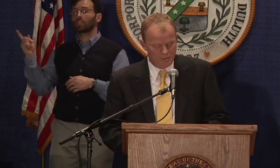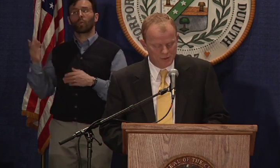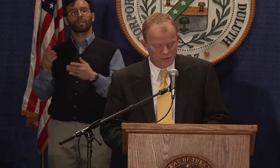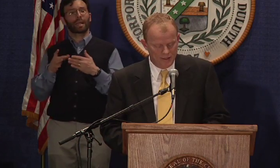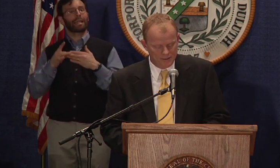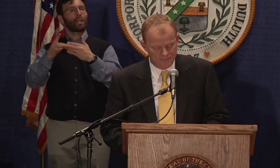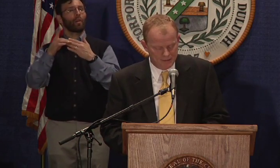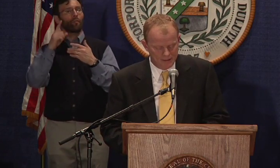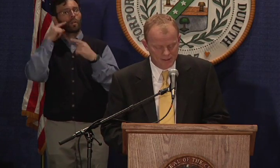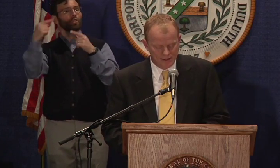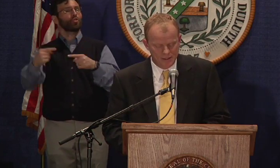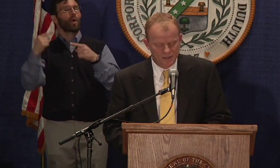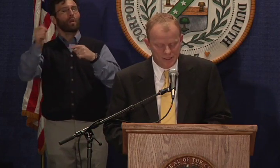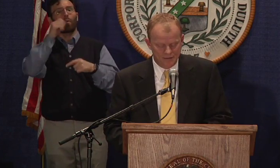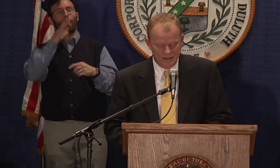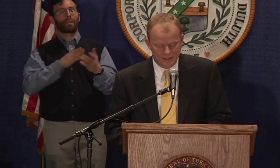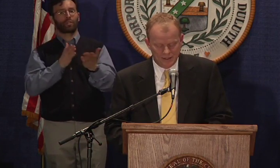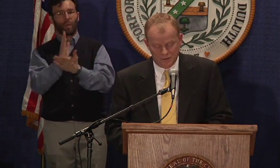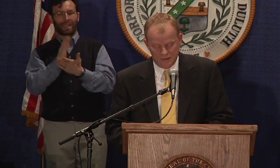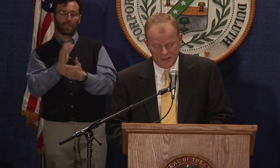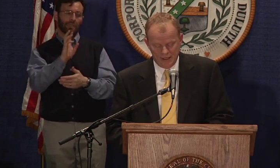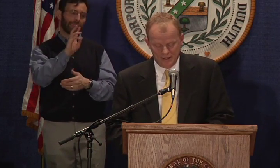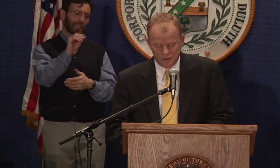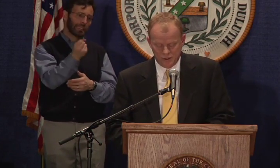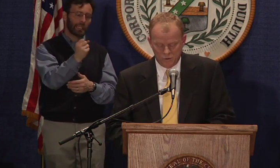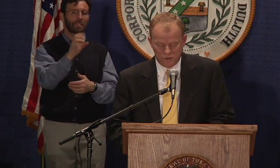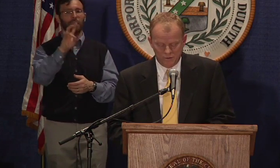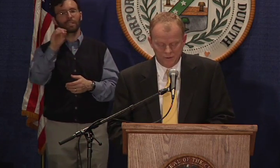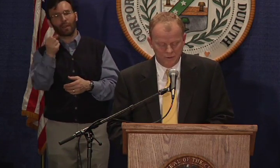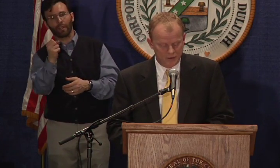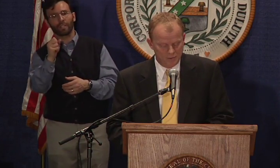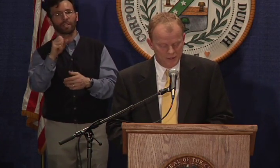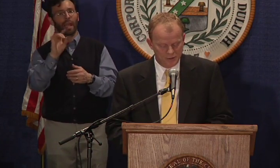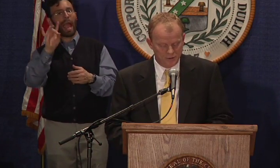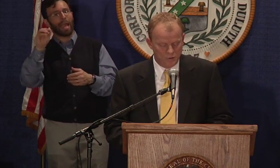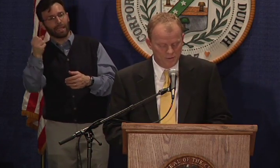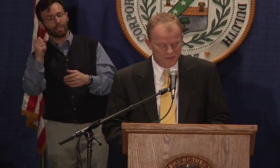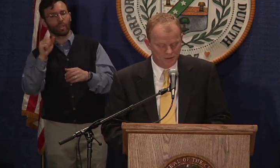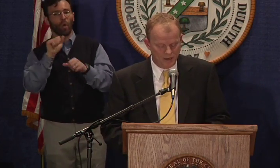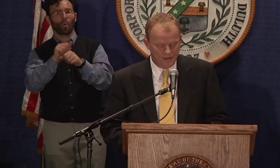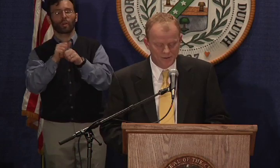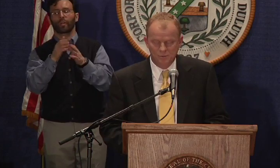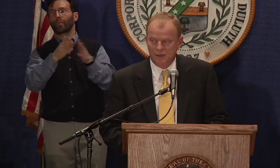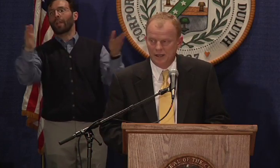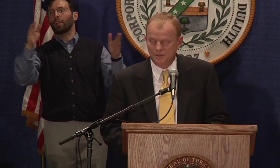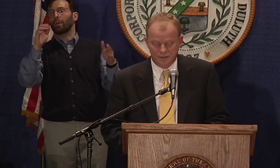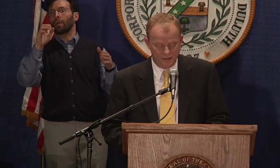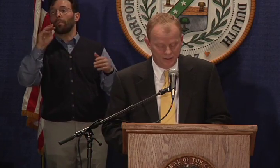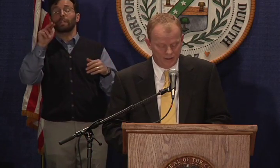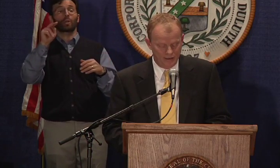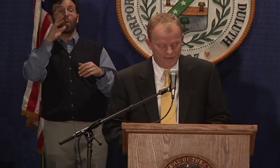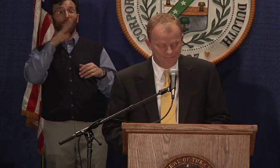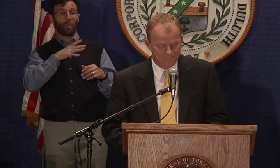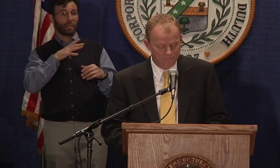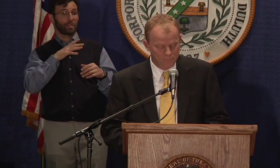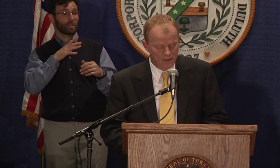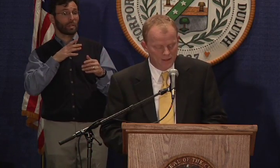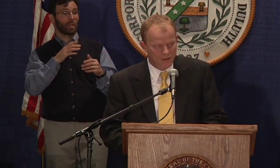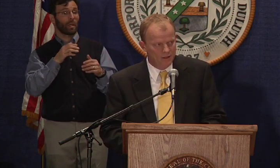struggle in women's rights. In the 60s, 70s, and early 80s, she worked with the Greater Minnesota Women's Alliance to pass the